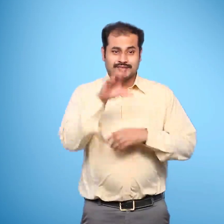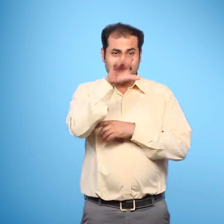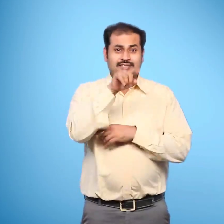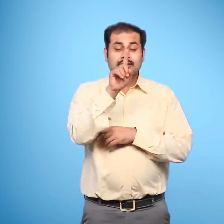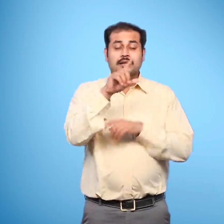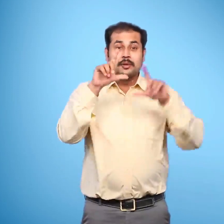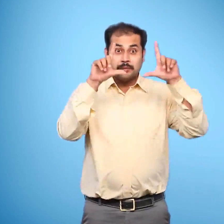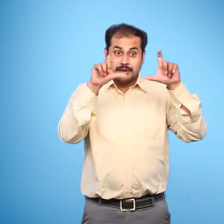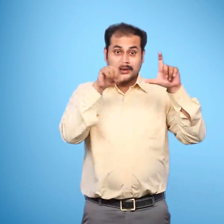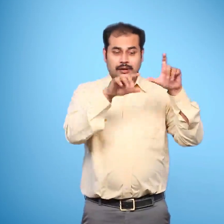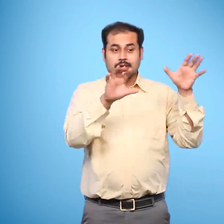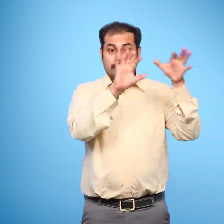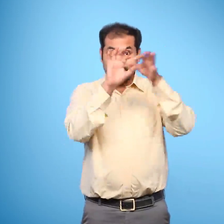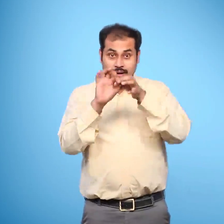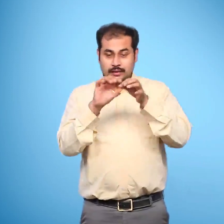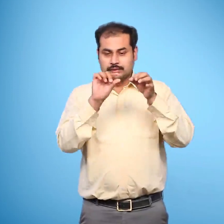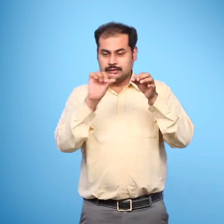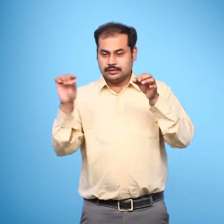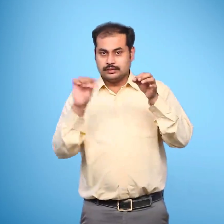Each part has picture